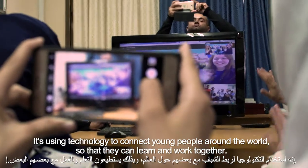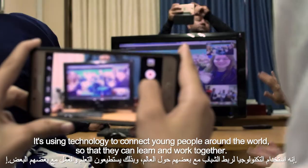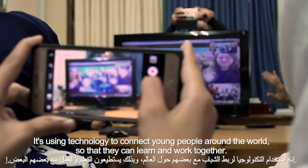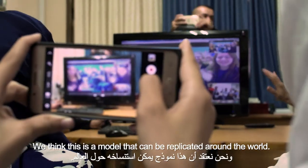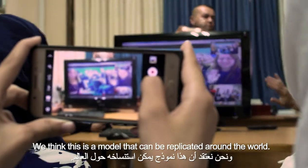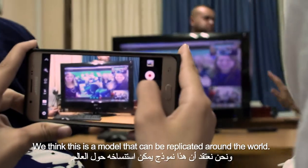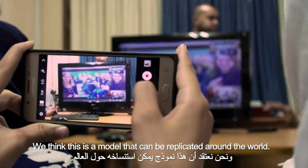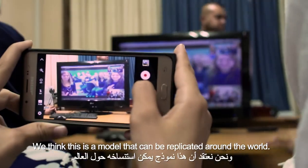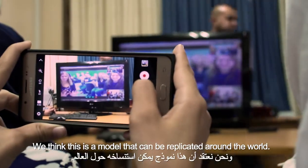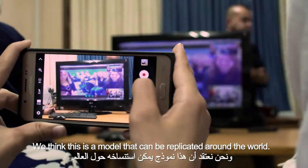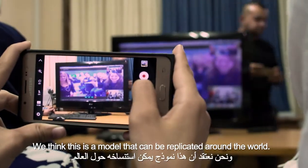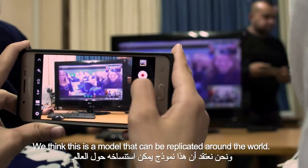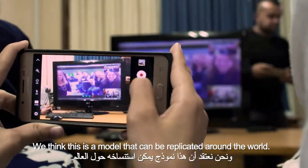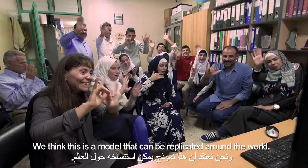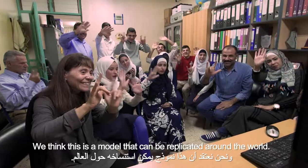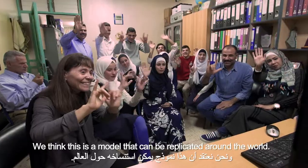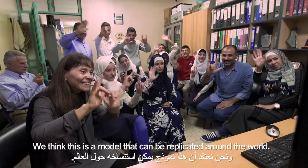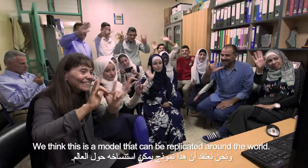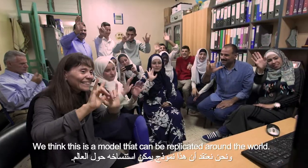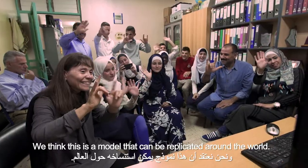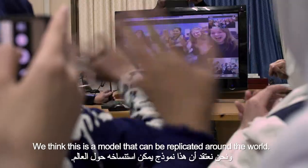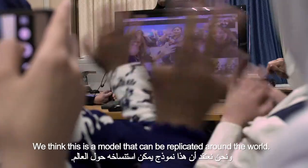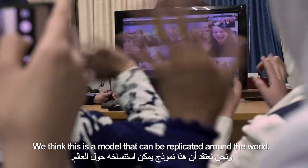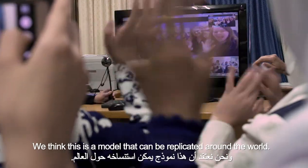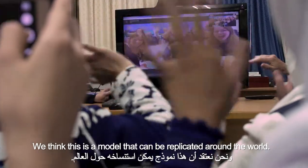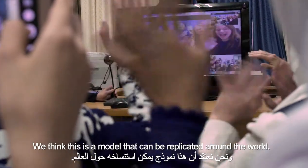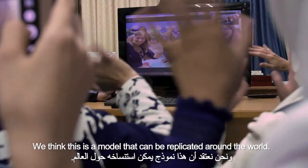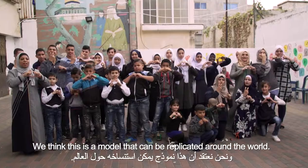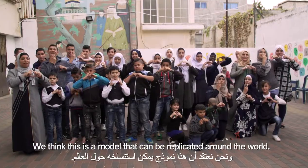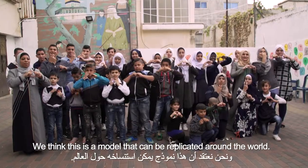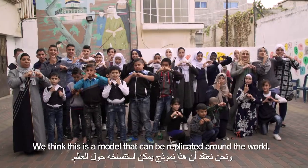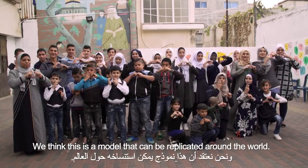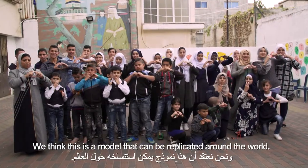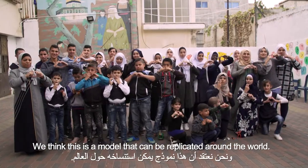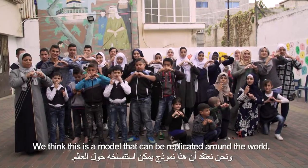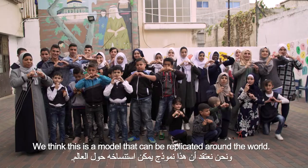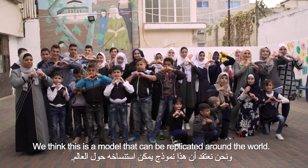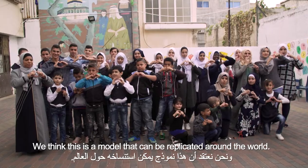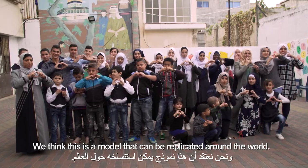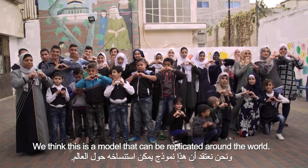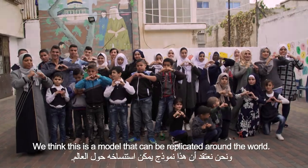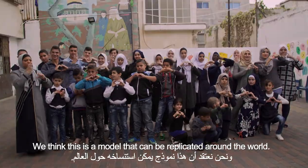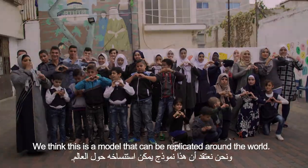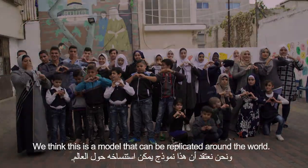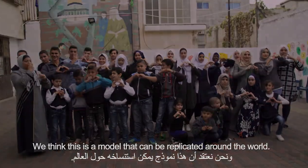We think this is a model that can be replicated around the world. What do you think this accomplishesYeah.